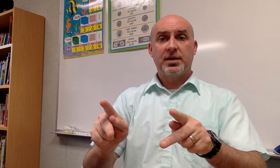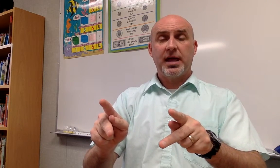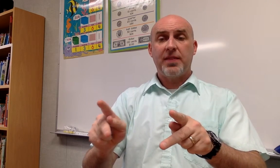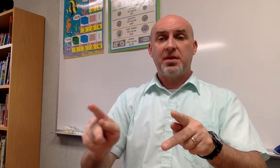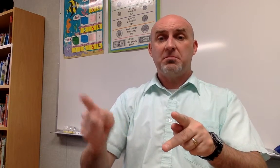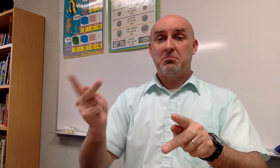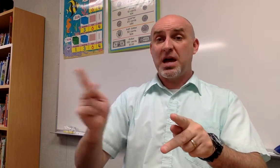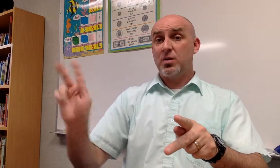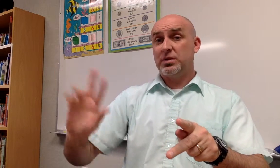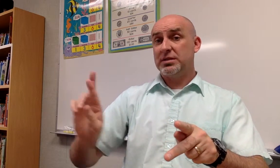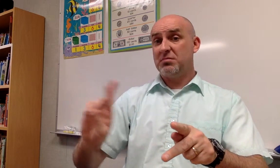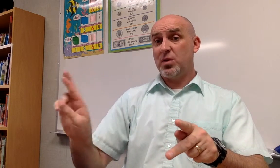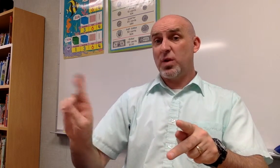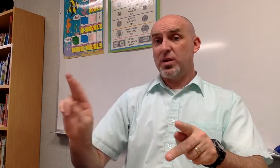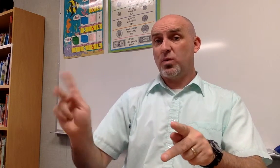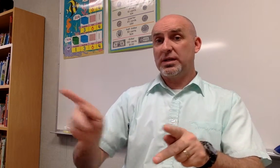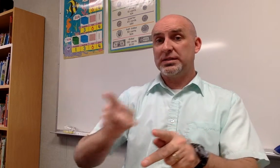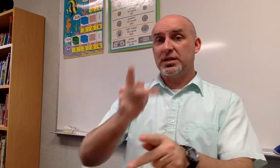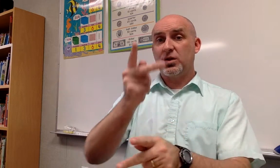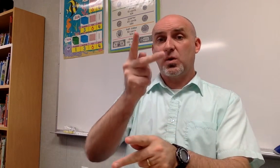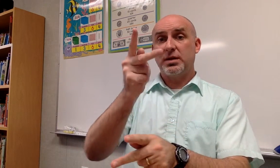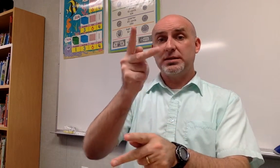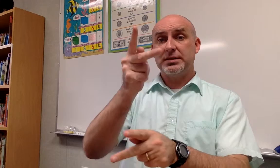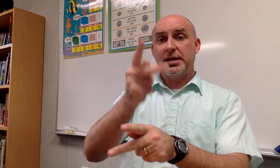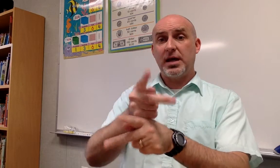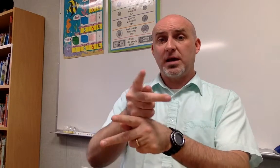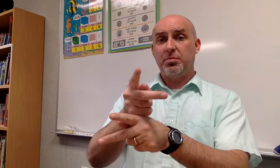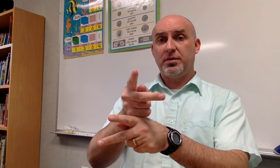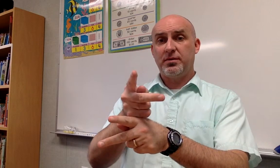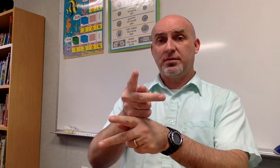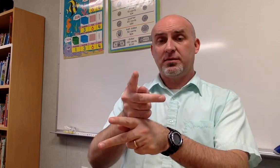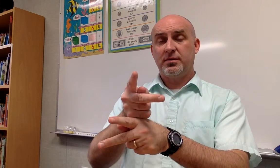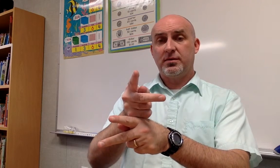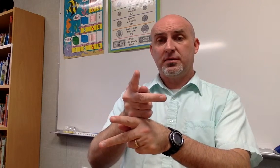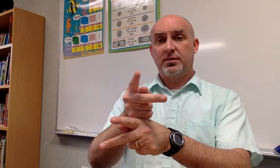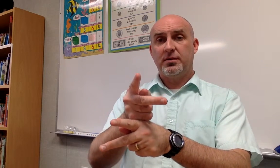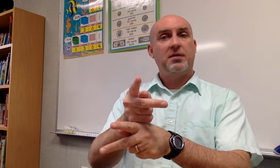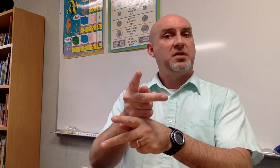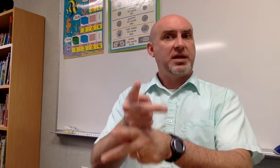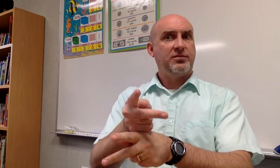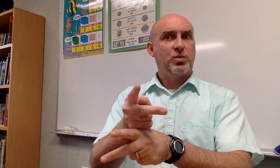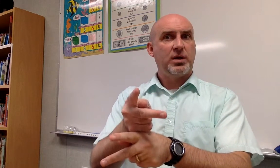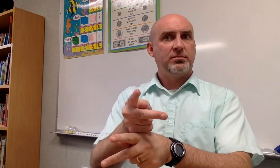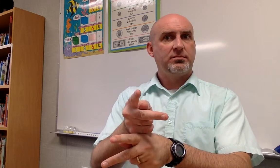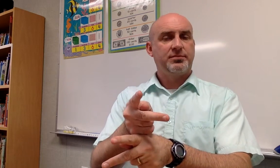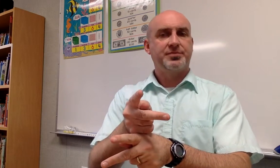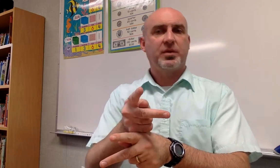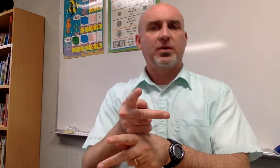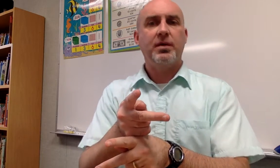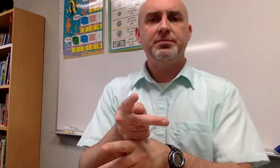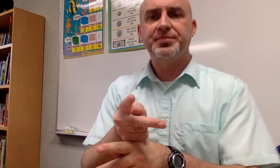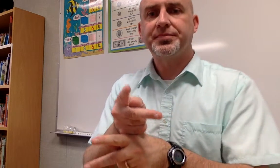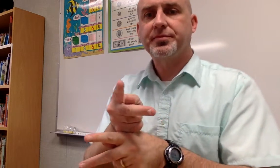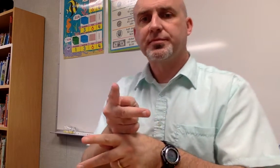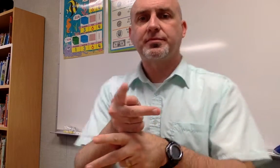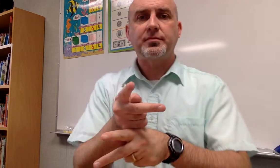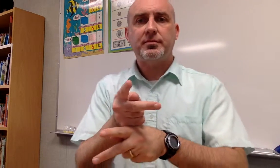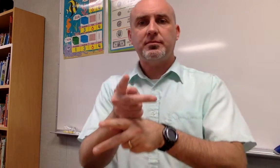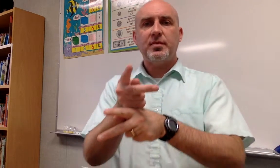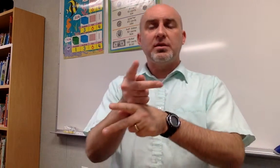and then this is my right one, is going to go on top of the left one. Okay?